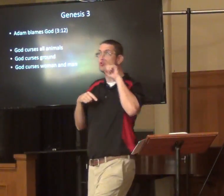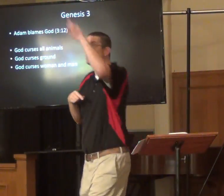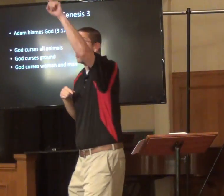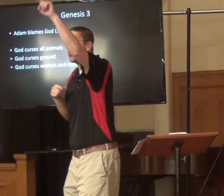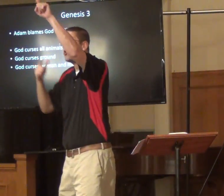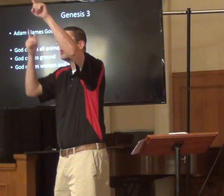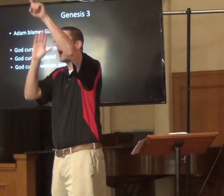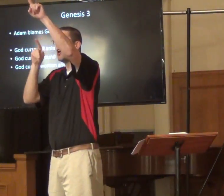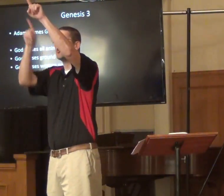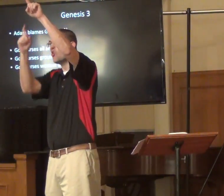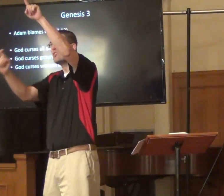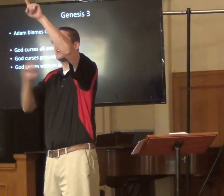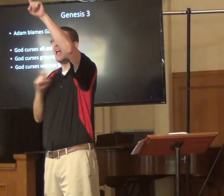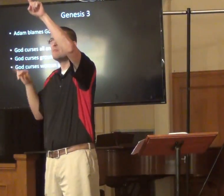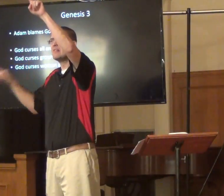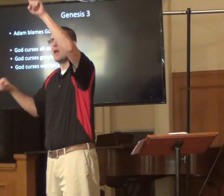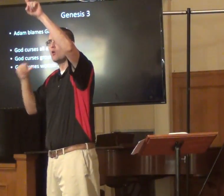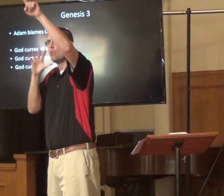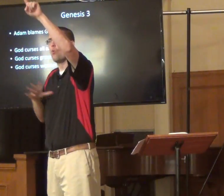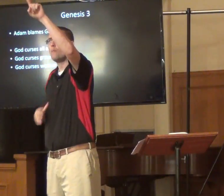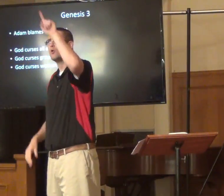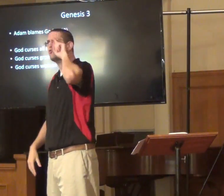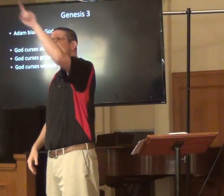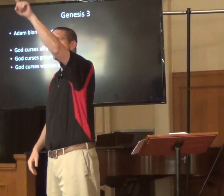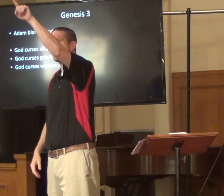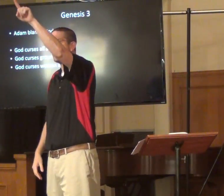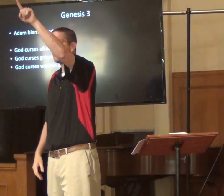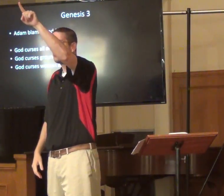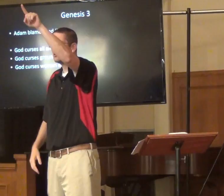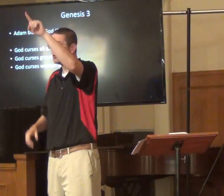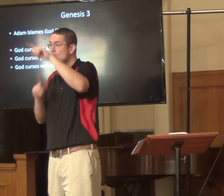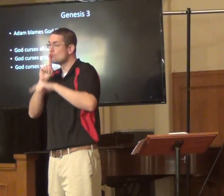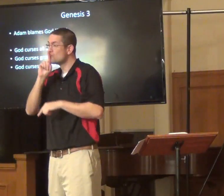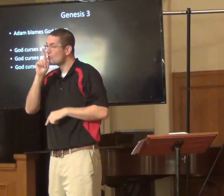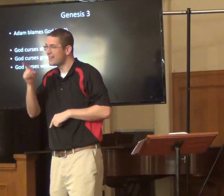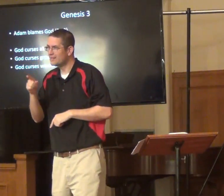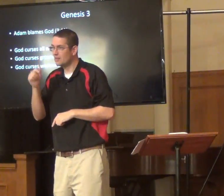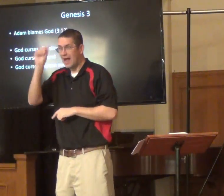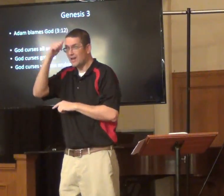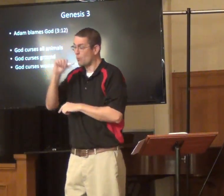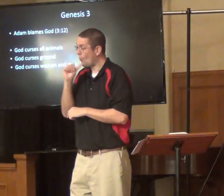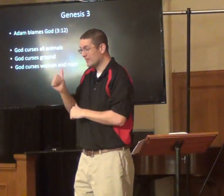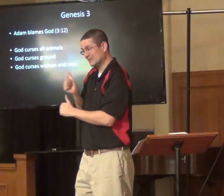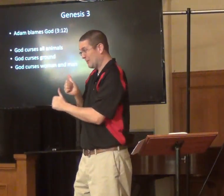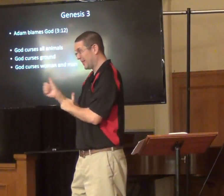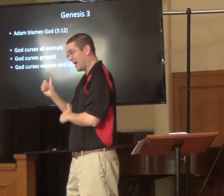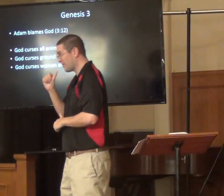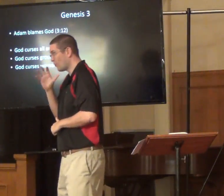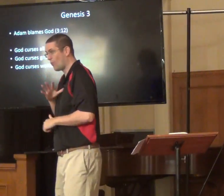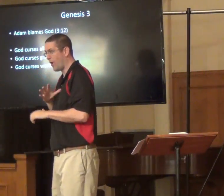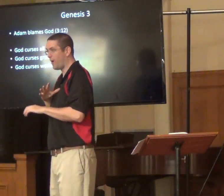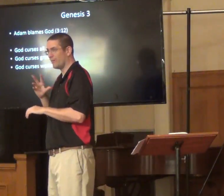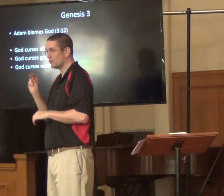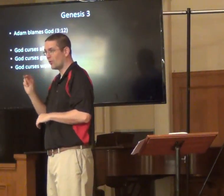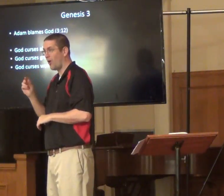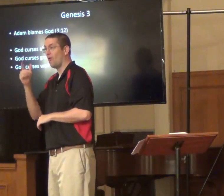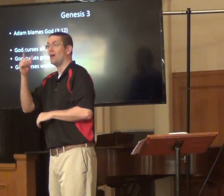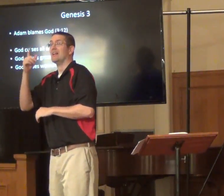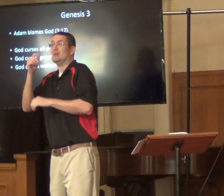Adam said, you, God, you gave me that woman. So really, Adam wasn't necessarily